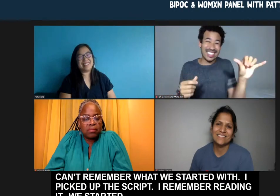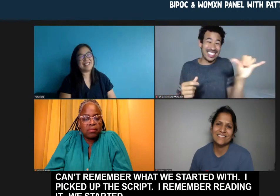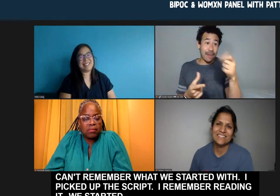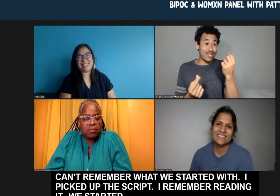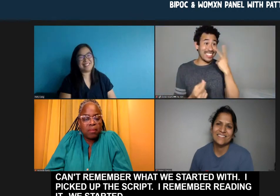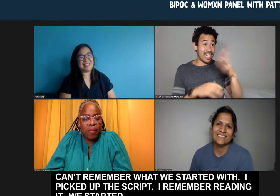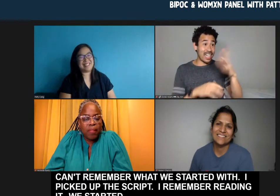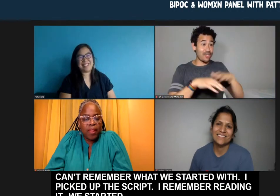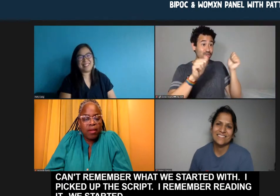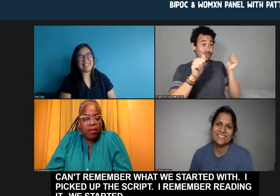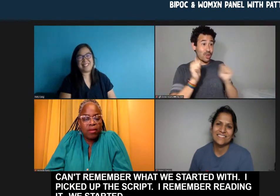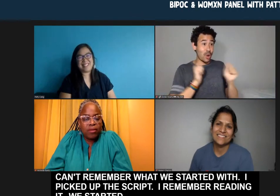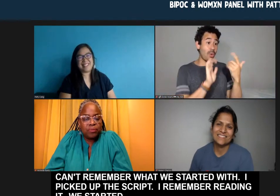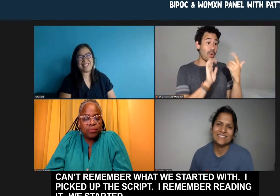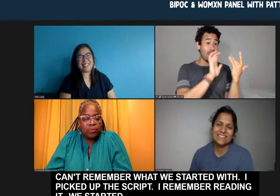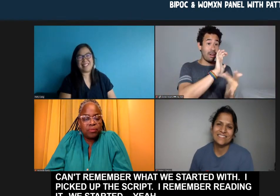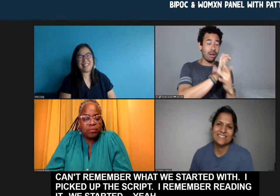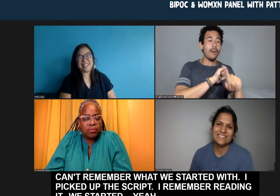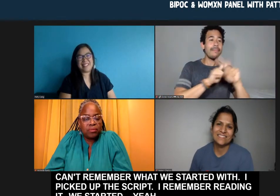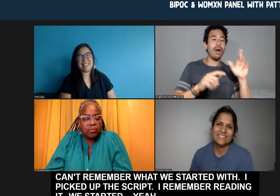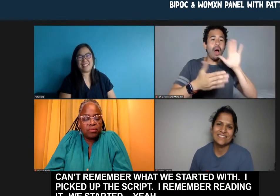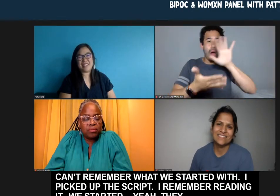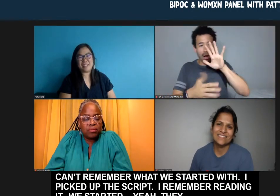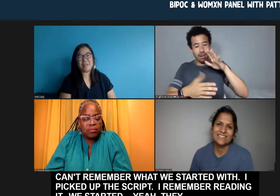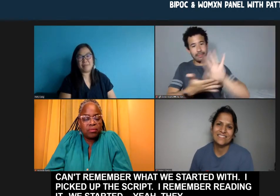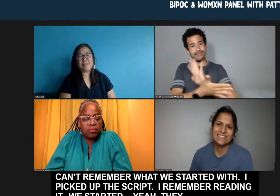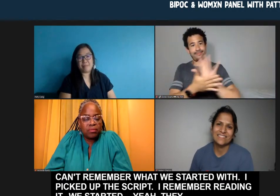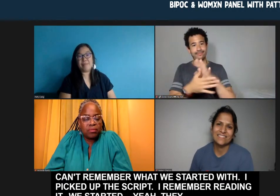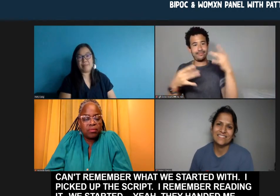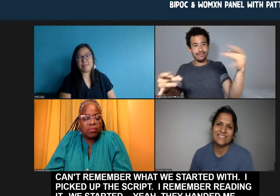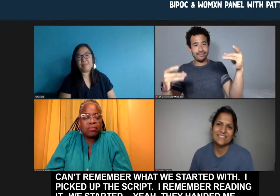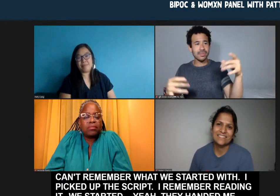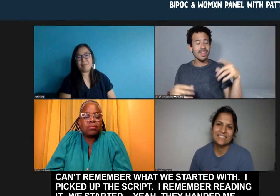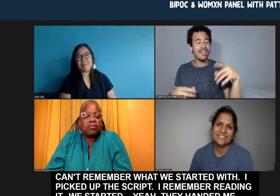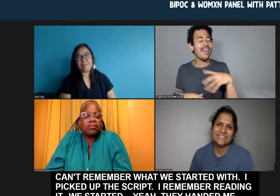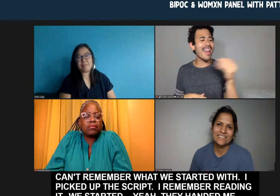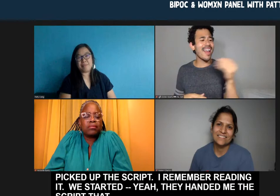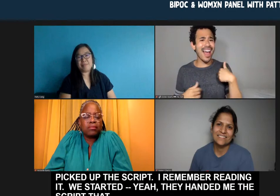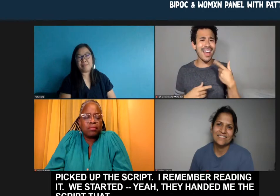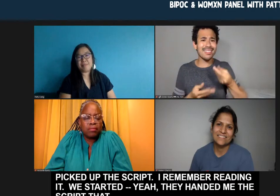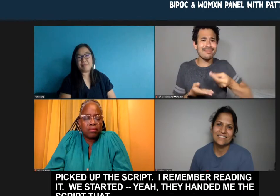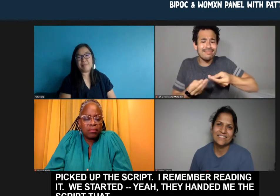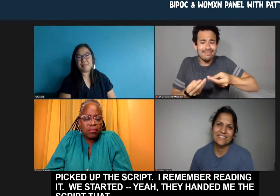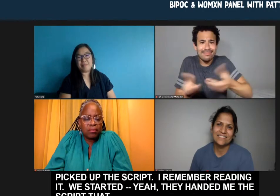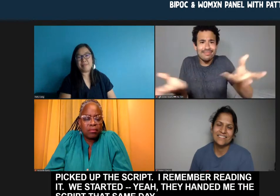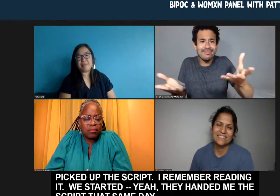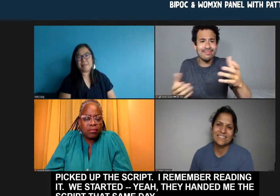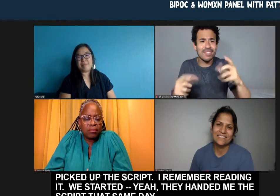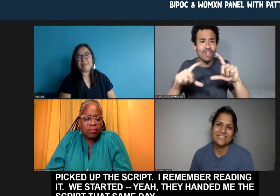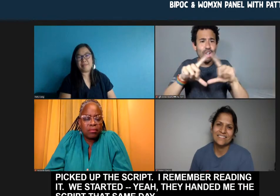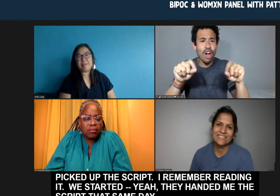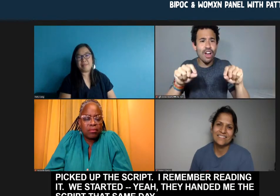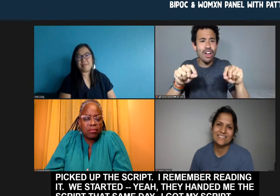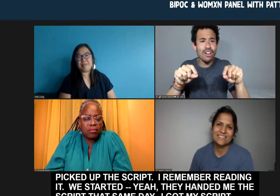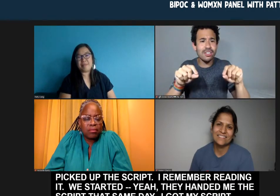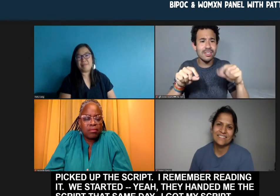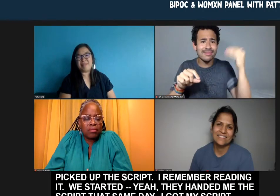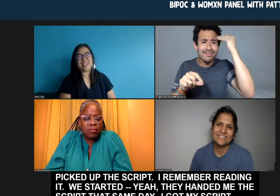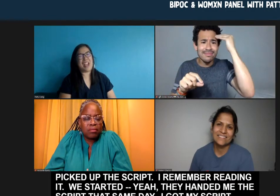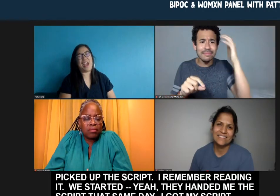they handed me the script that same day. So I got my script and I had the paper packet in my hand. It was a cold